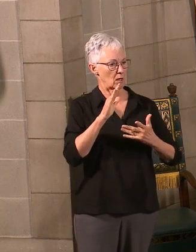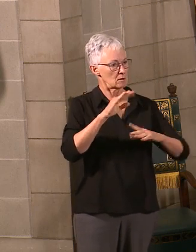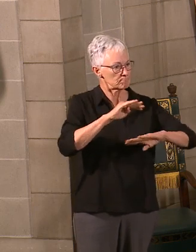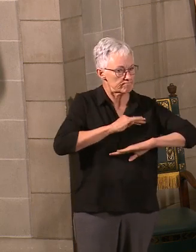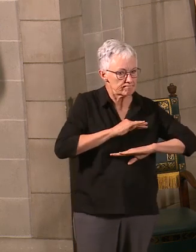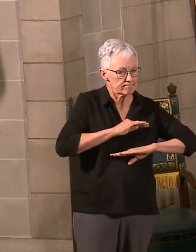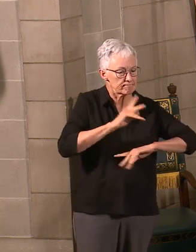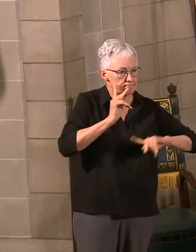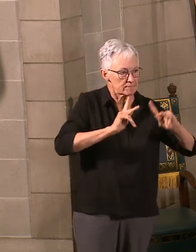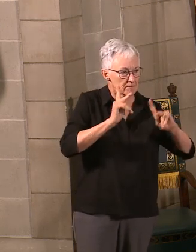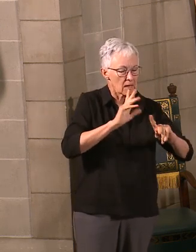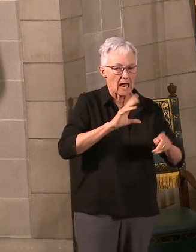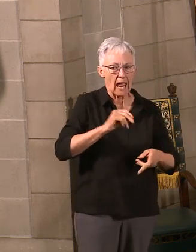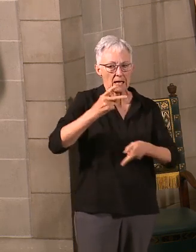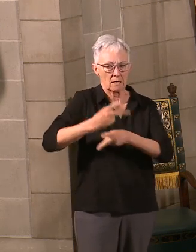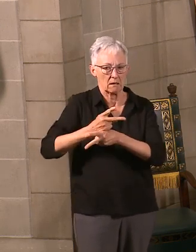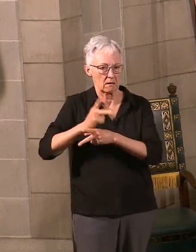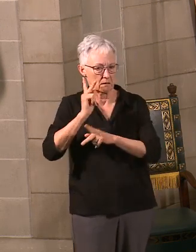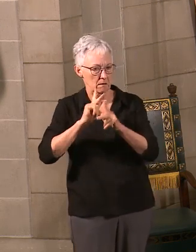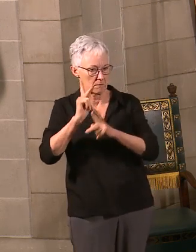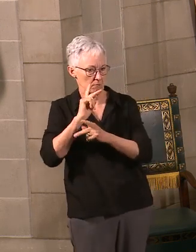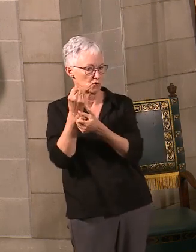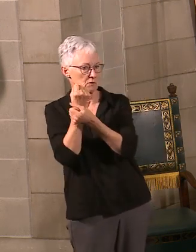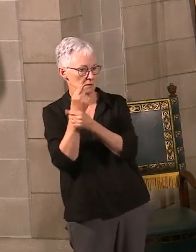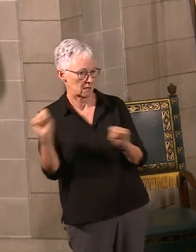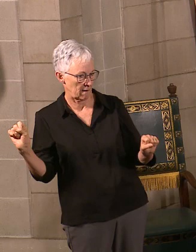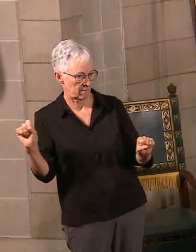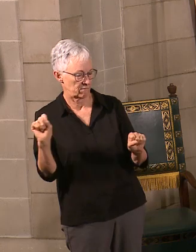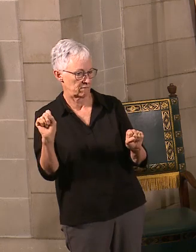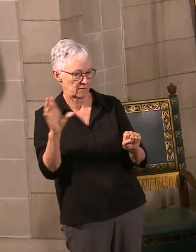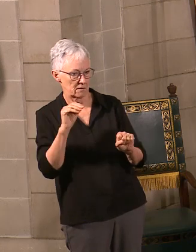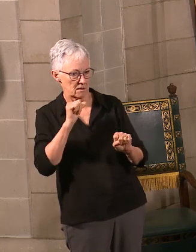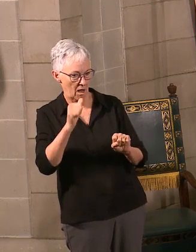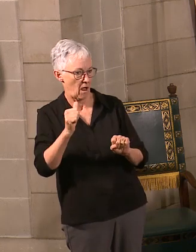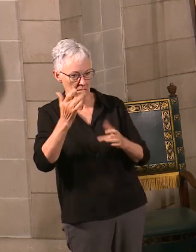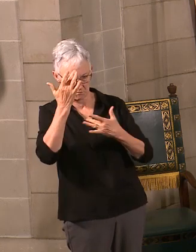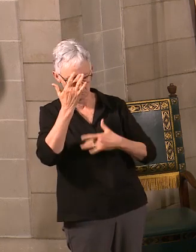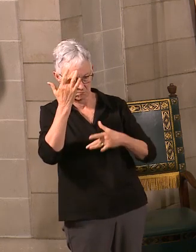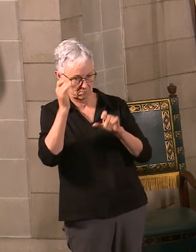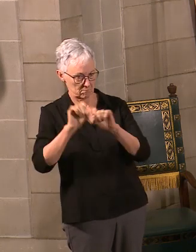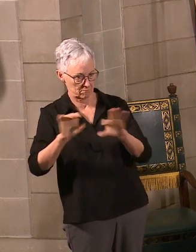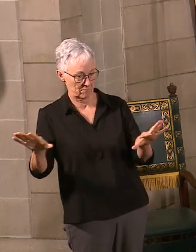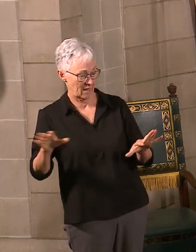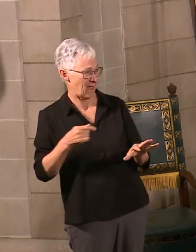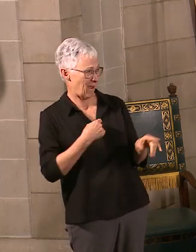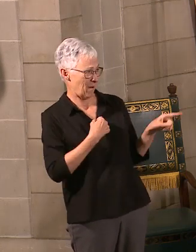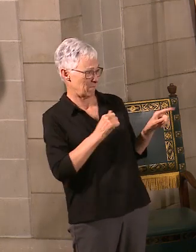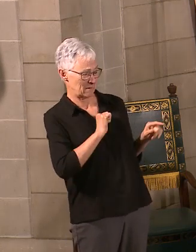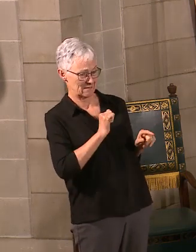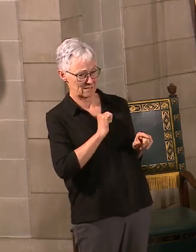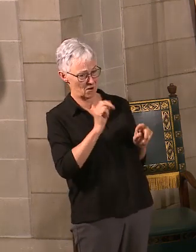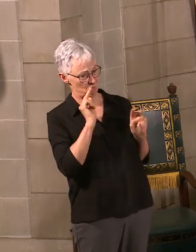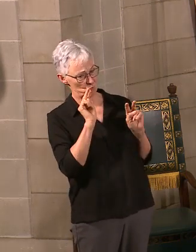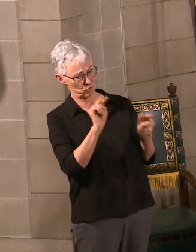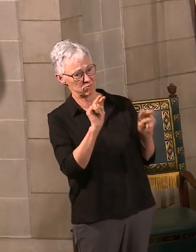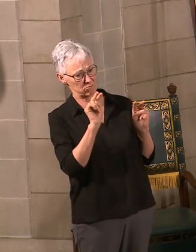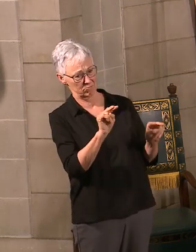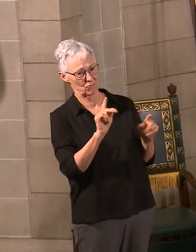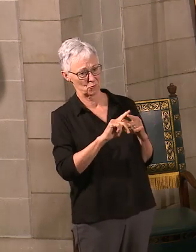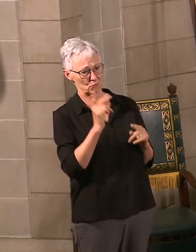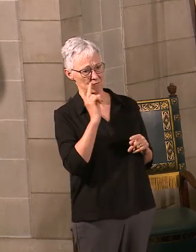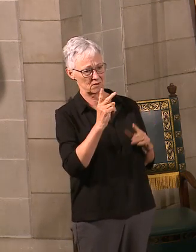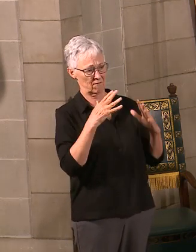possible. And from my view, I'm looking forward to seeing football back in Memorial Stadium with some number of fans